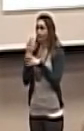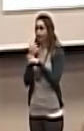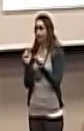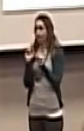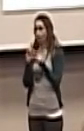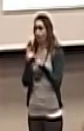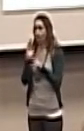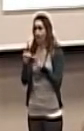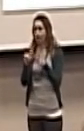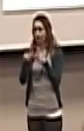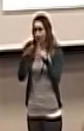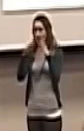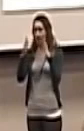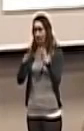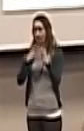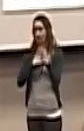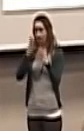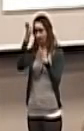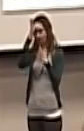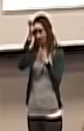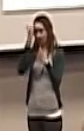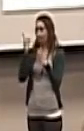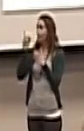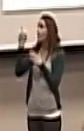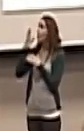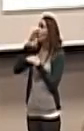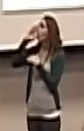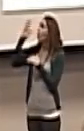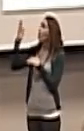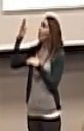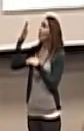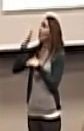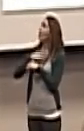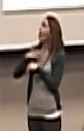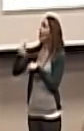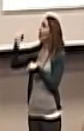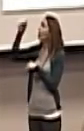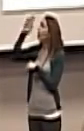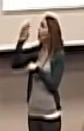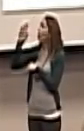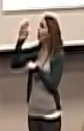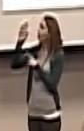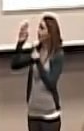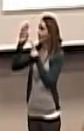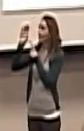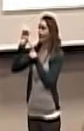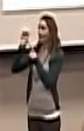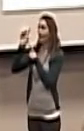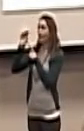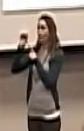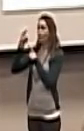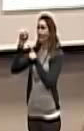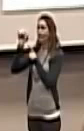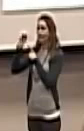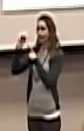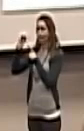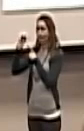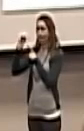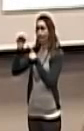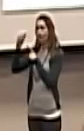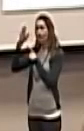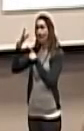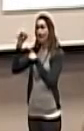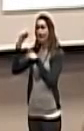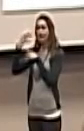of my fathers, then the Lord will be my God, Elohim, the God of creation,